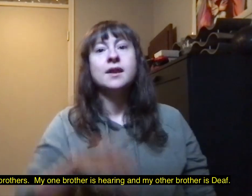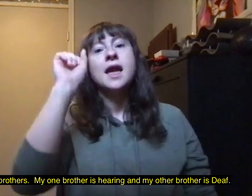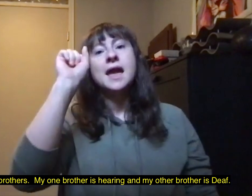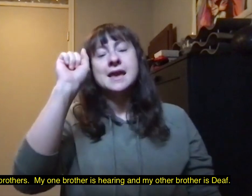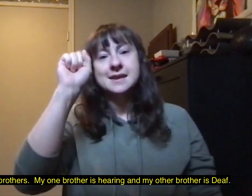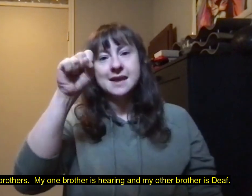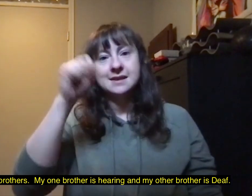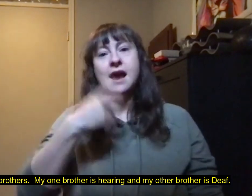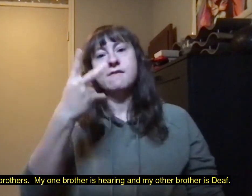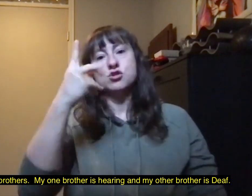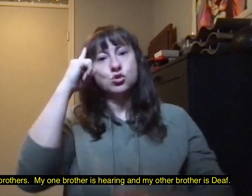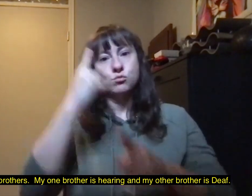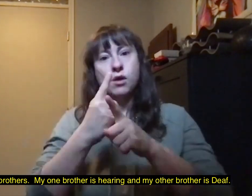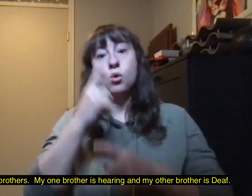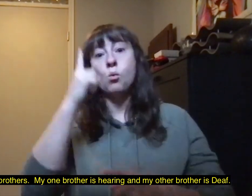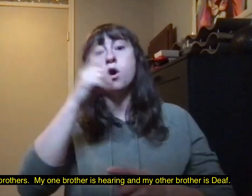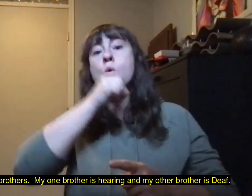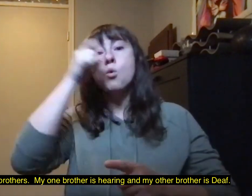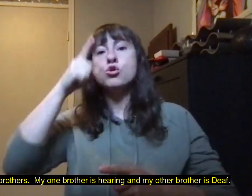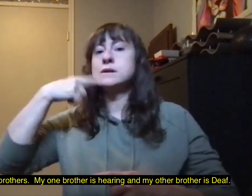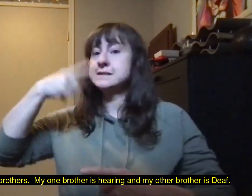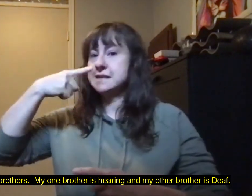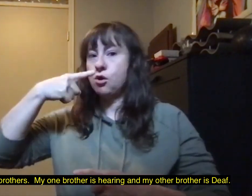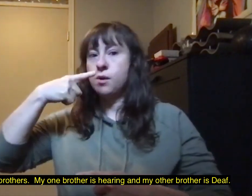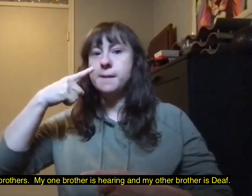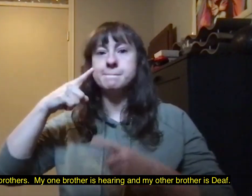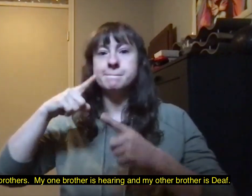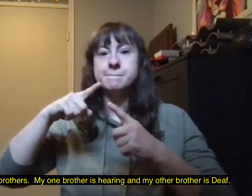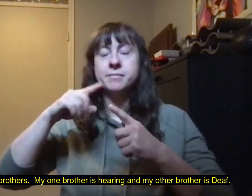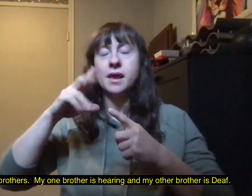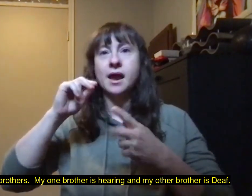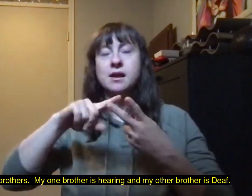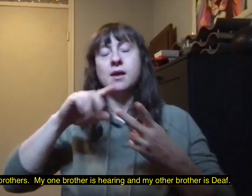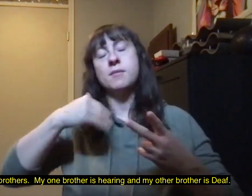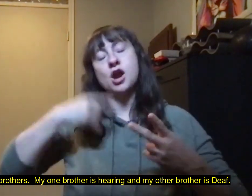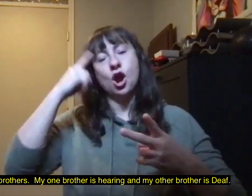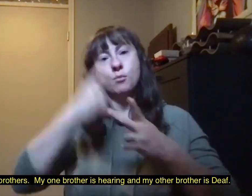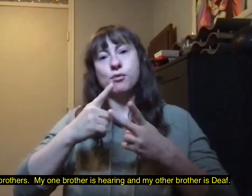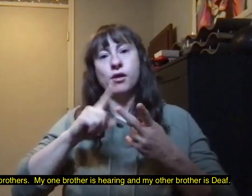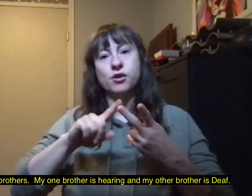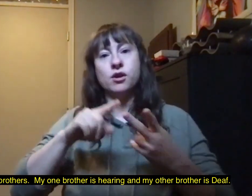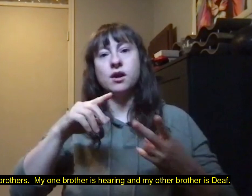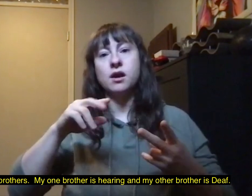Yes, I have two brothers. My one brother is hearing and my other brother is deaf.